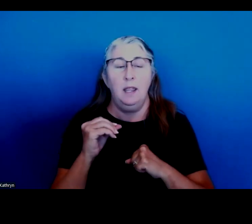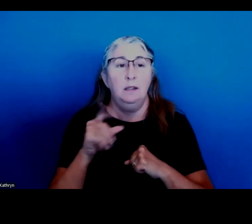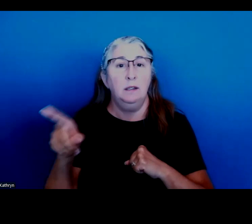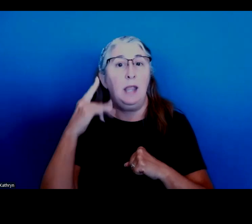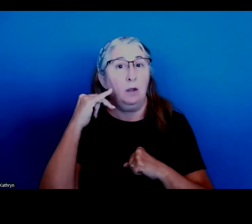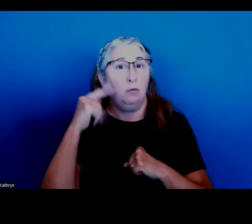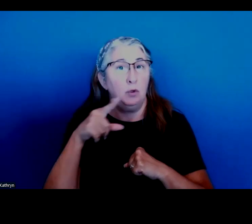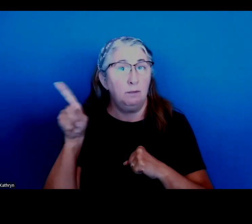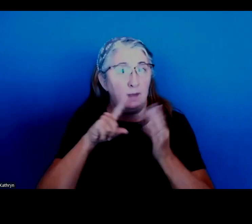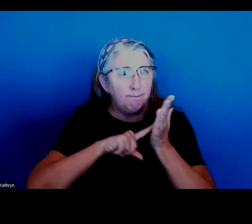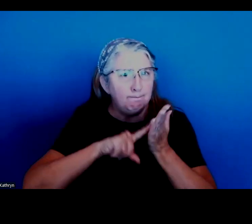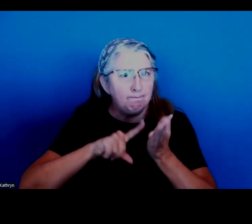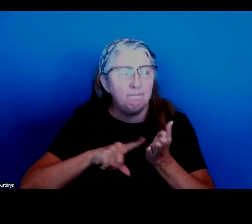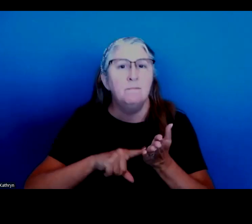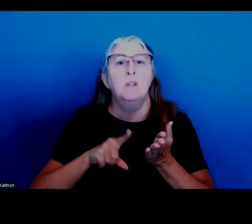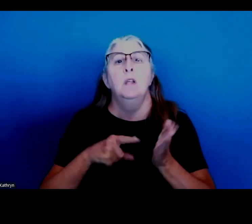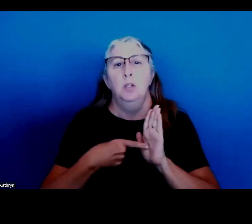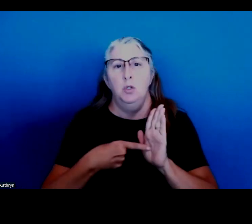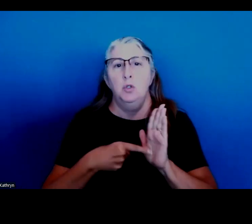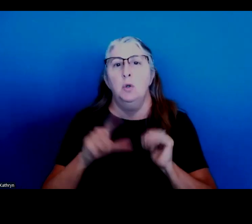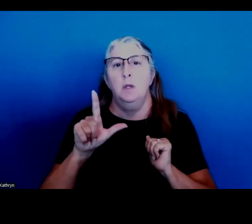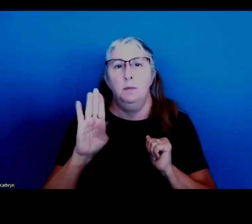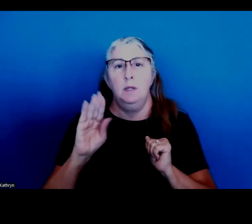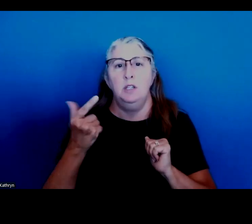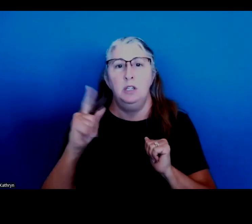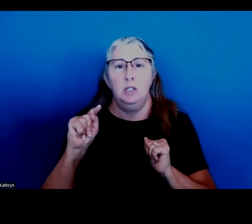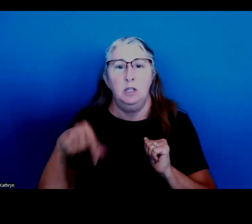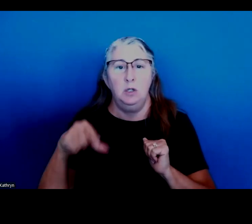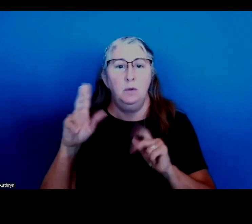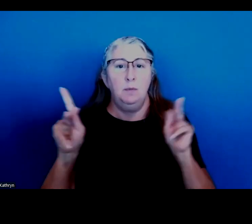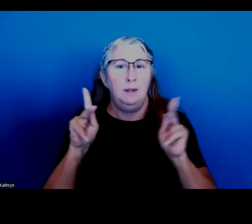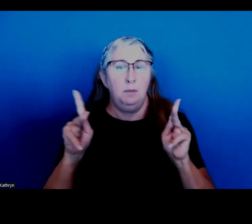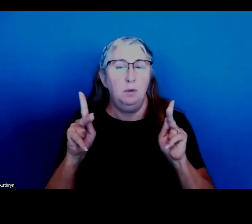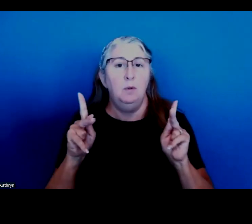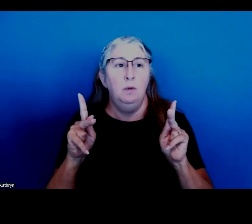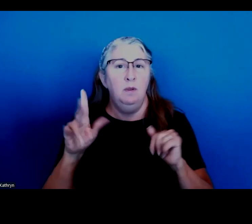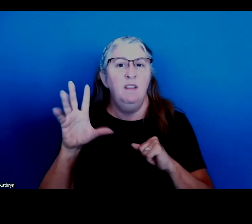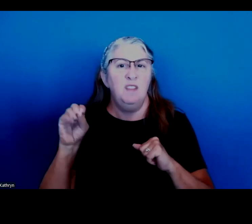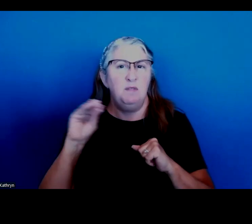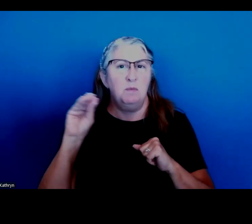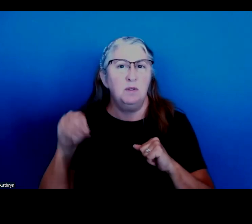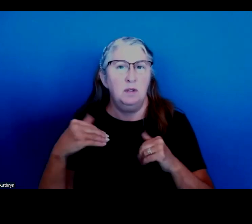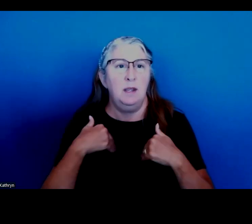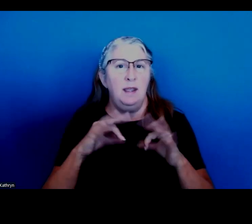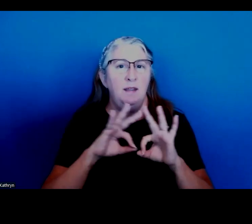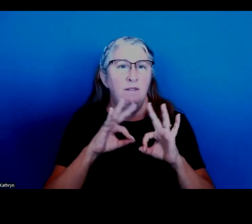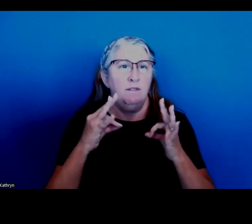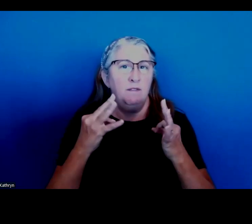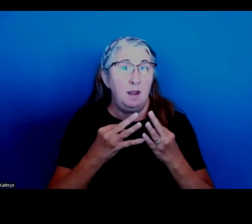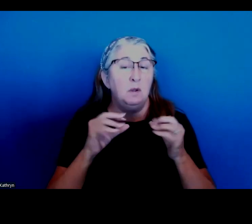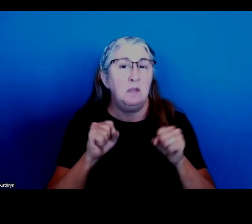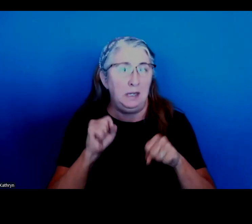California showed that LGBTQ people were half as likely to have close relatives who they could call on